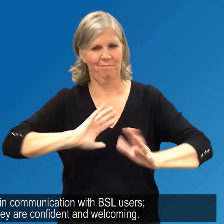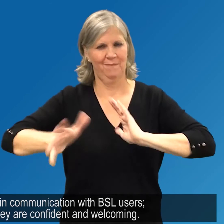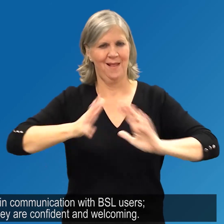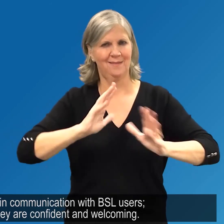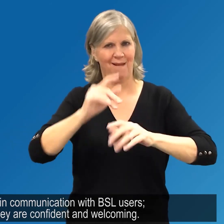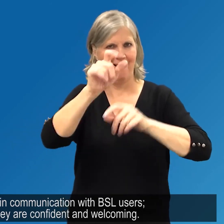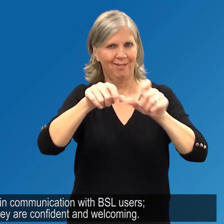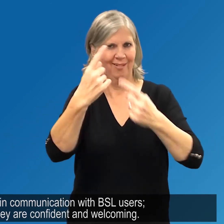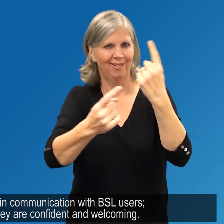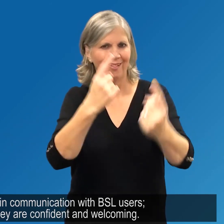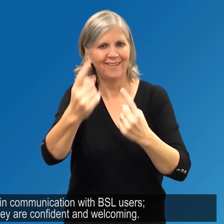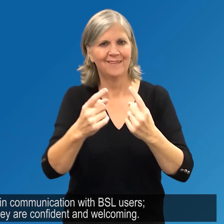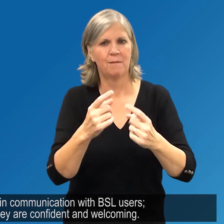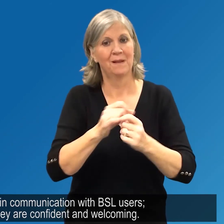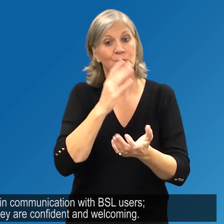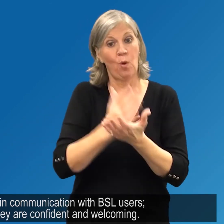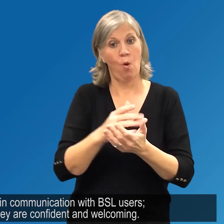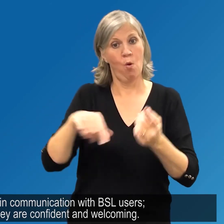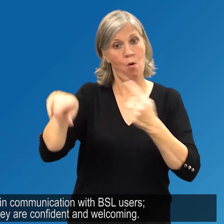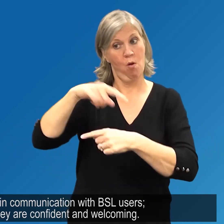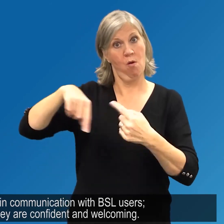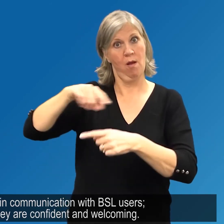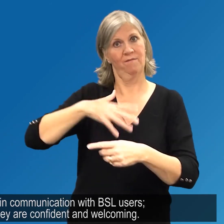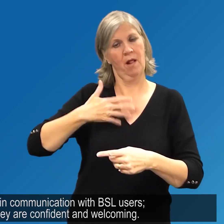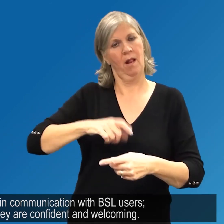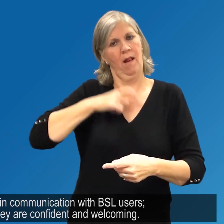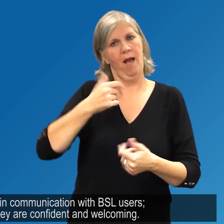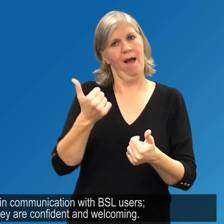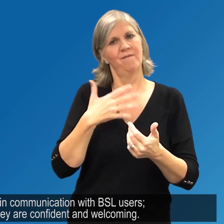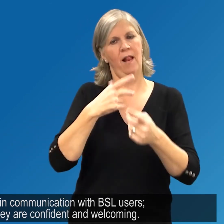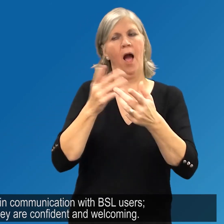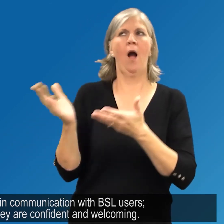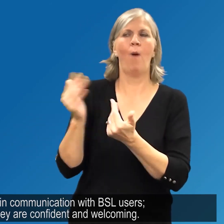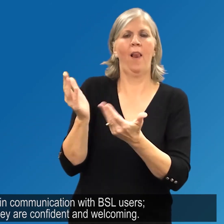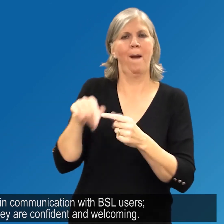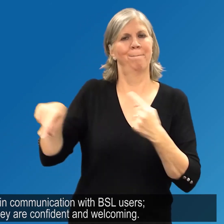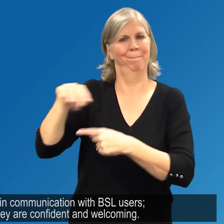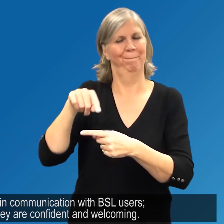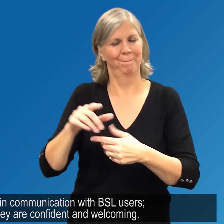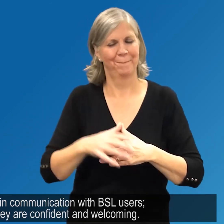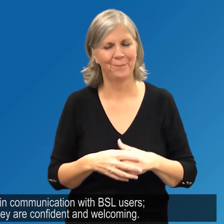Train staff in communication with BSL users, ensure they are confident and welcoming. Due date: